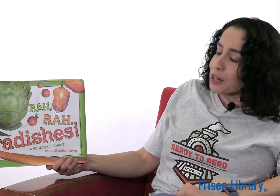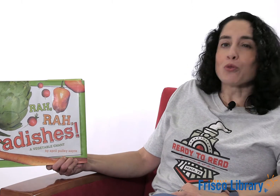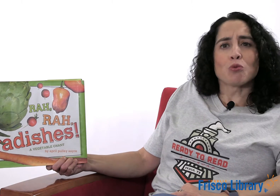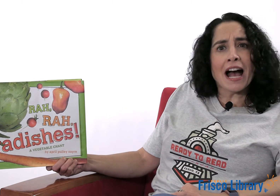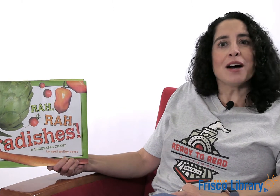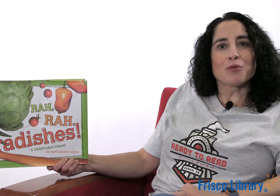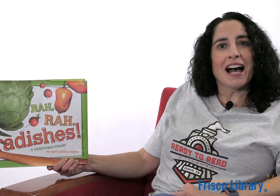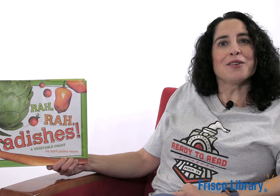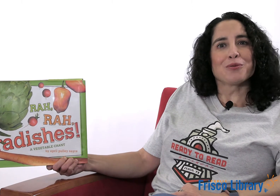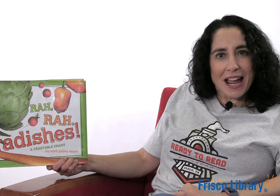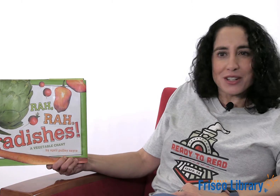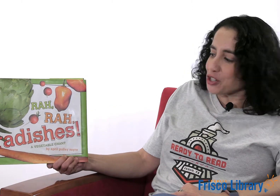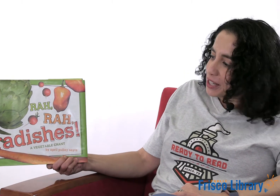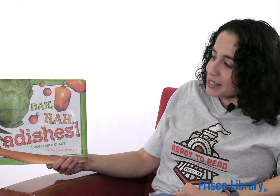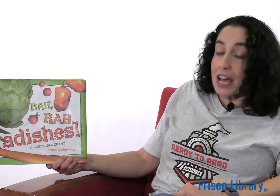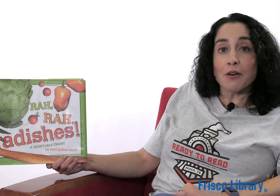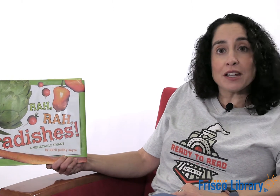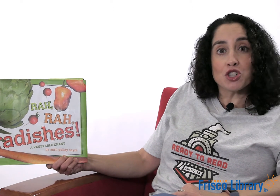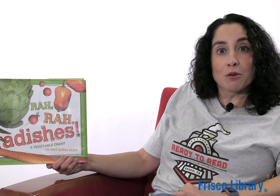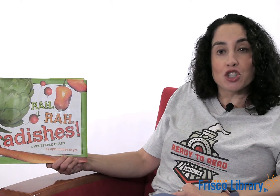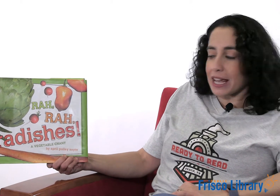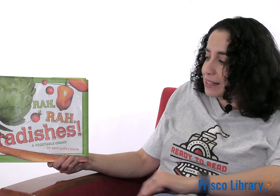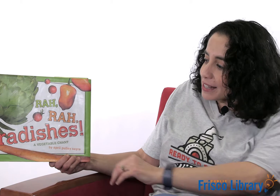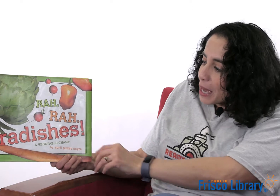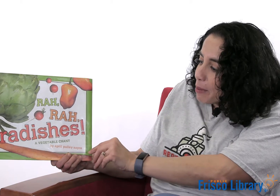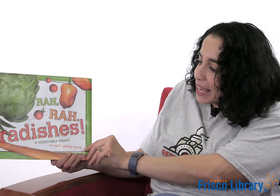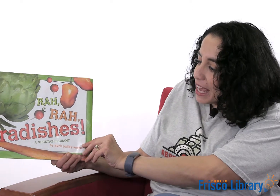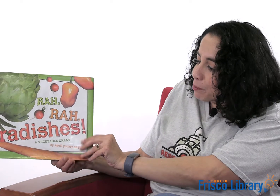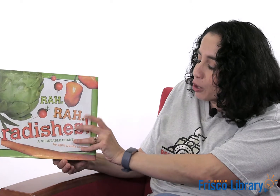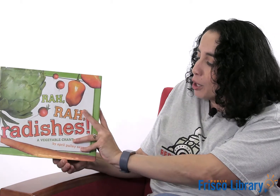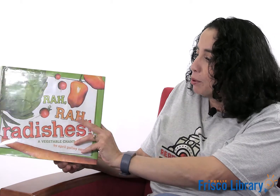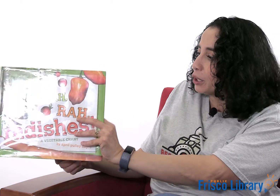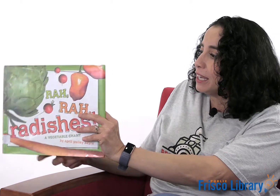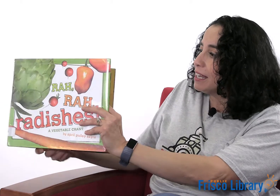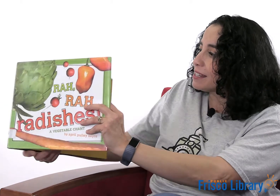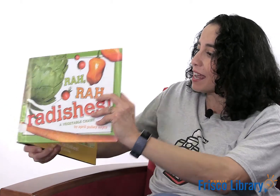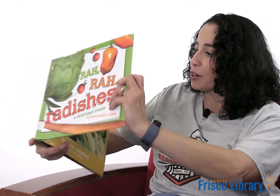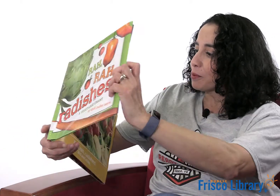rah-rah radishes a vegetable chance by April Pulley Sayre